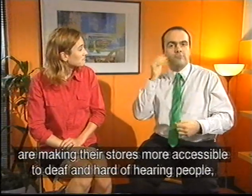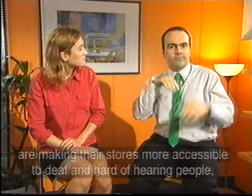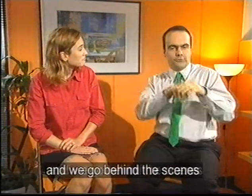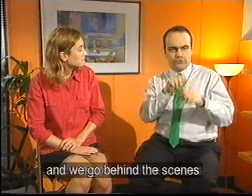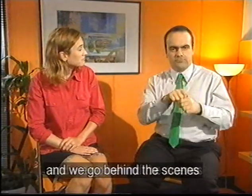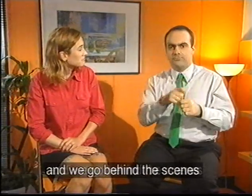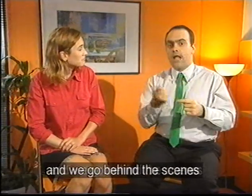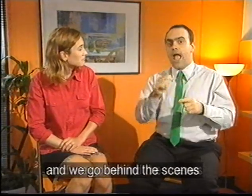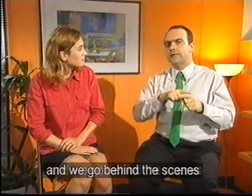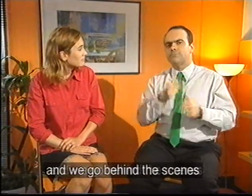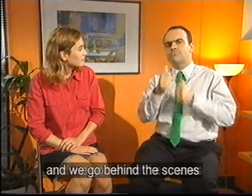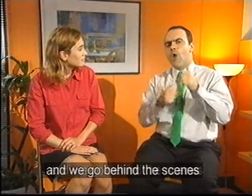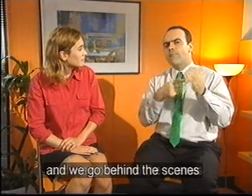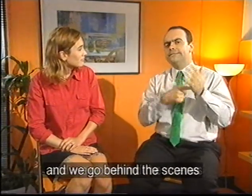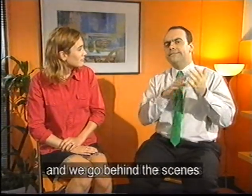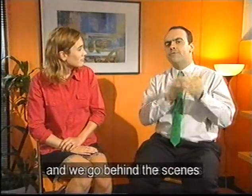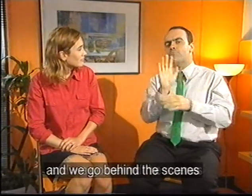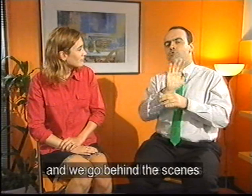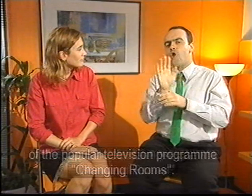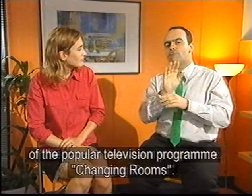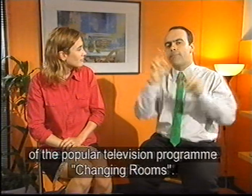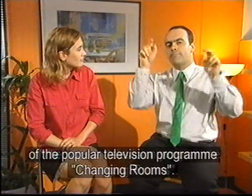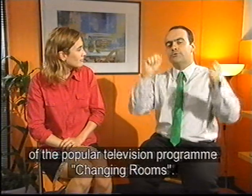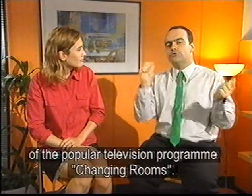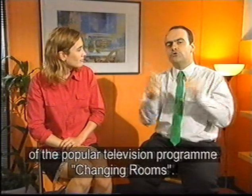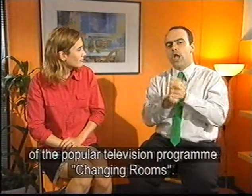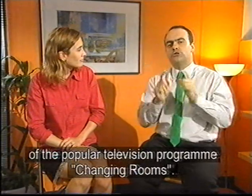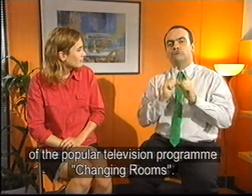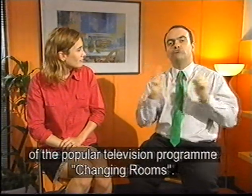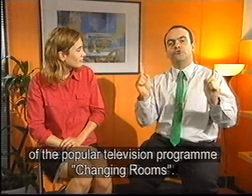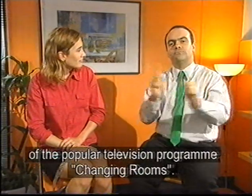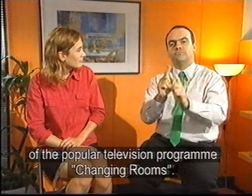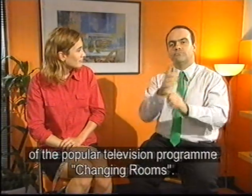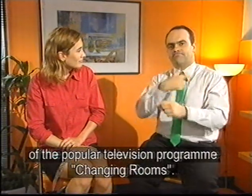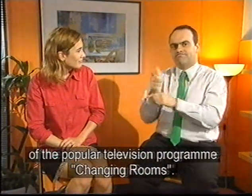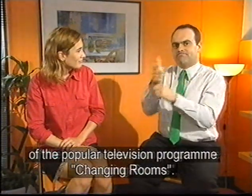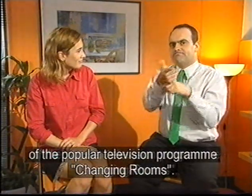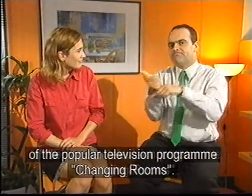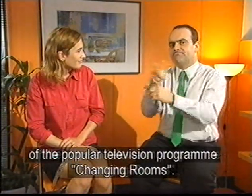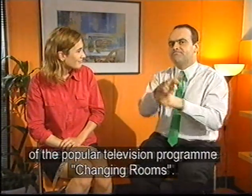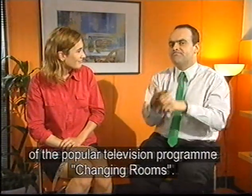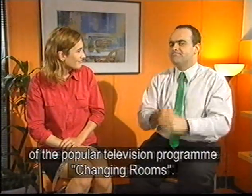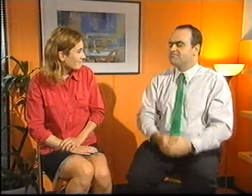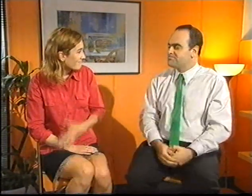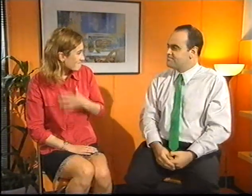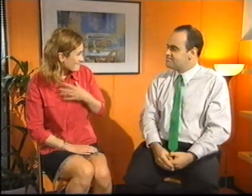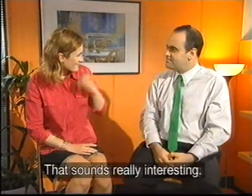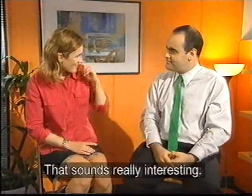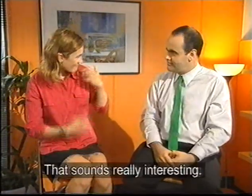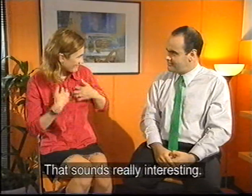accessible to deaf and hard of hearing people. And we go behind the scenes of the popular television programme Changing Rooms.